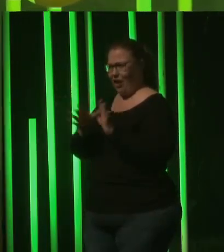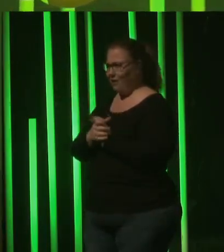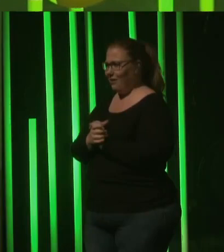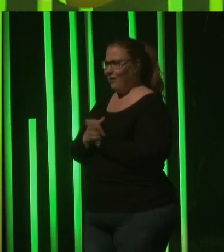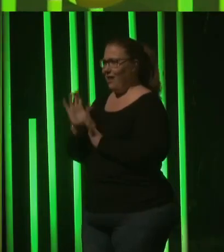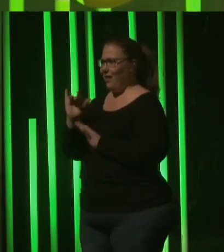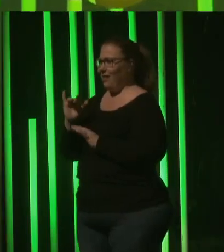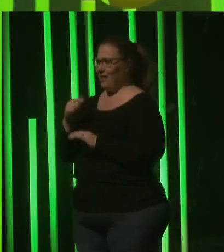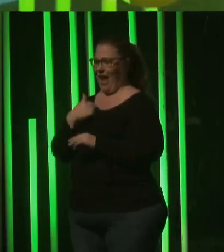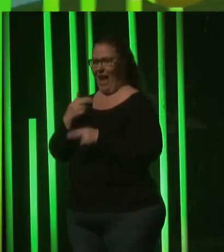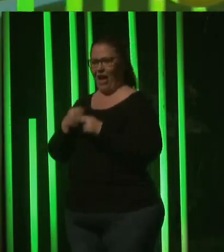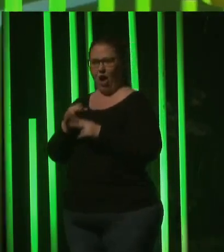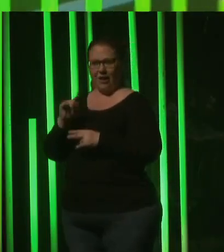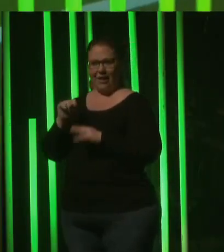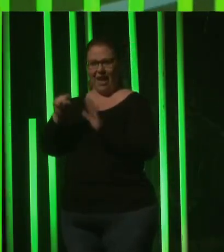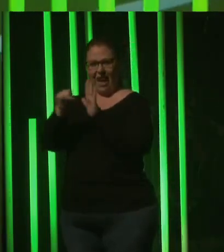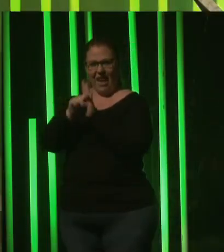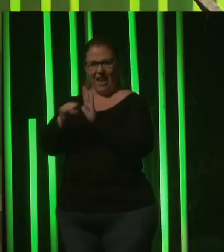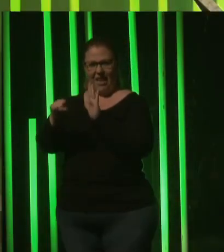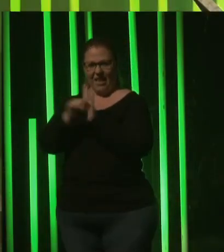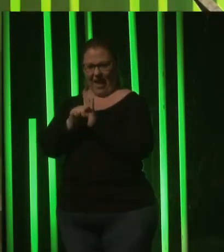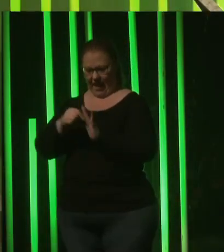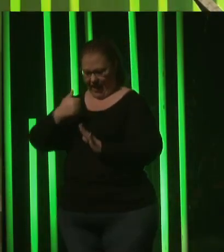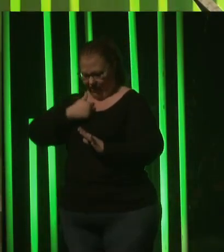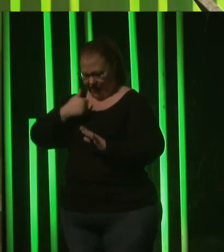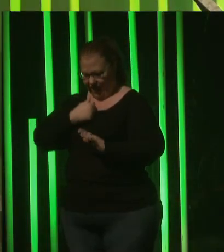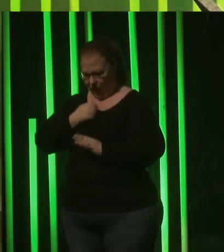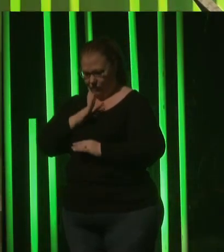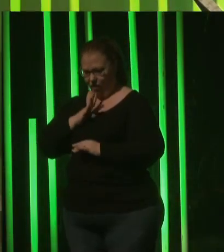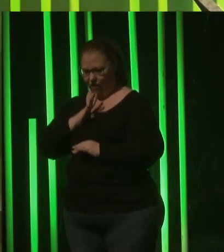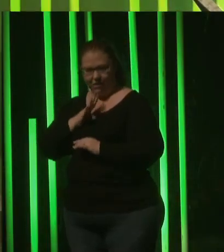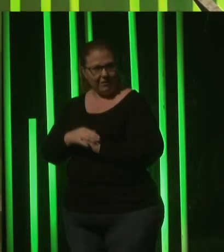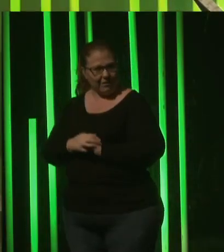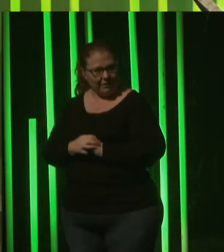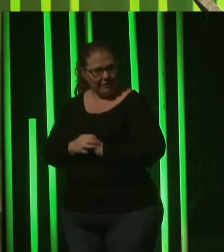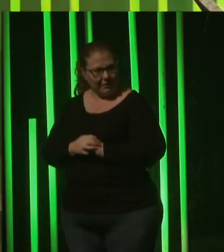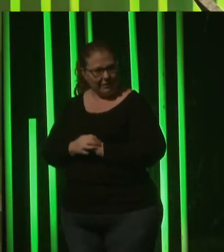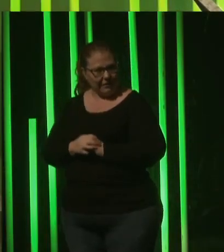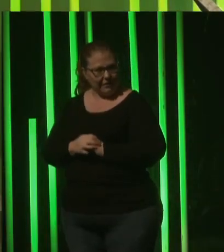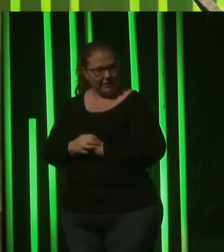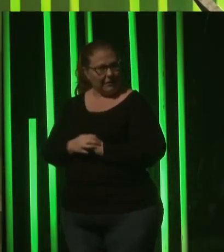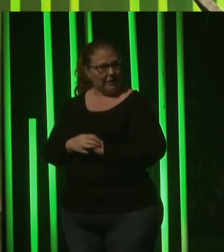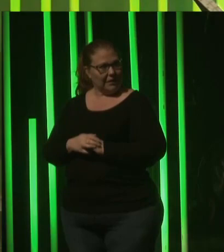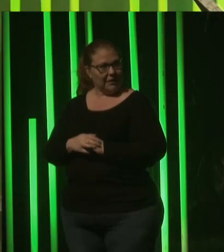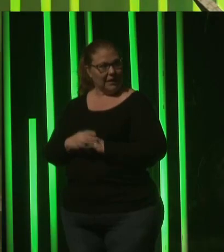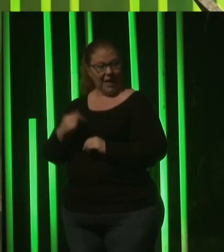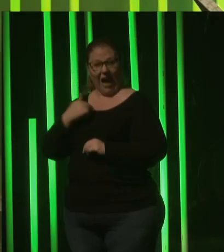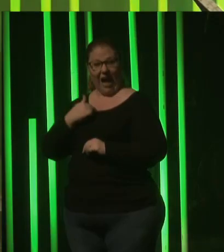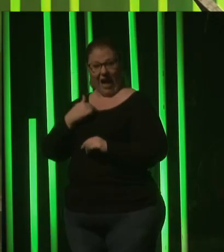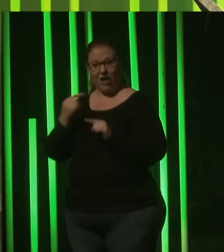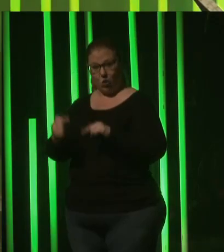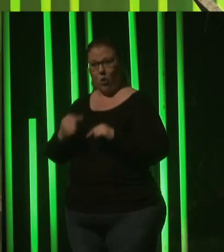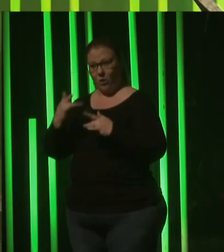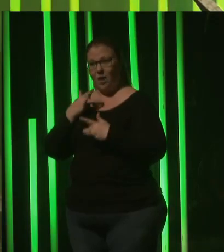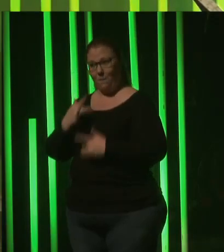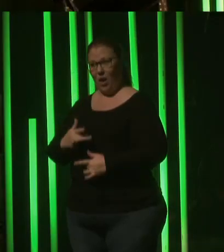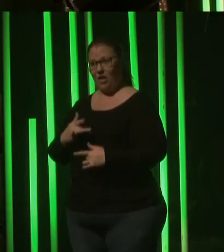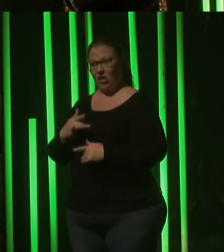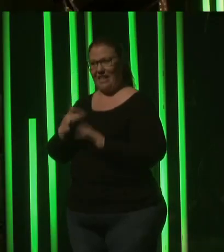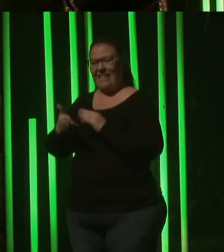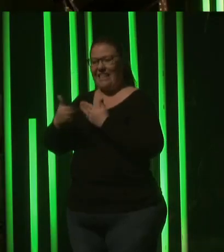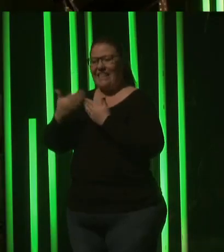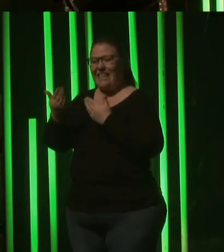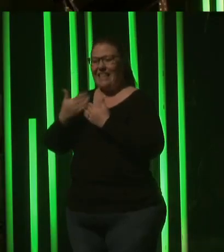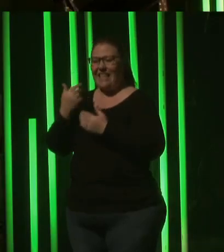I call negative self-talk. Now, I got to tell you, I struggle with depression. It's easy to get caught up in